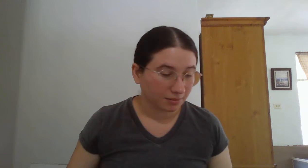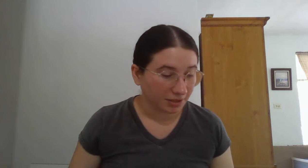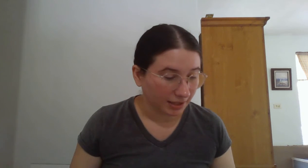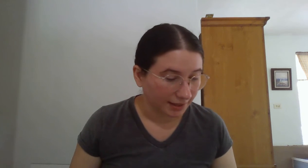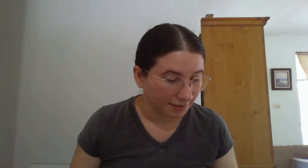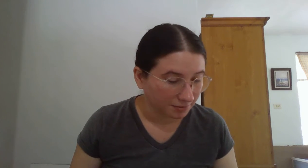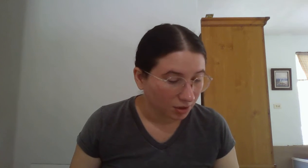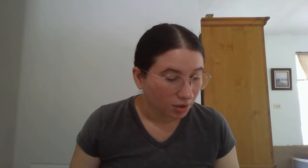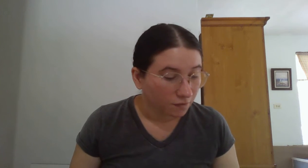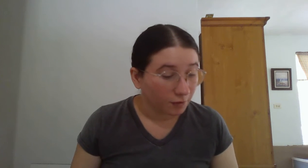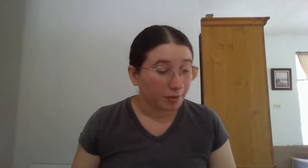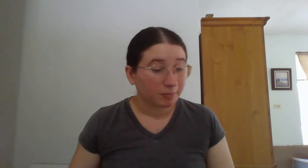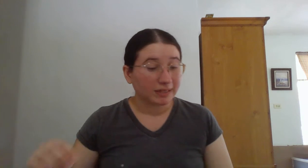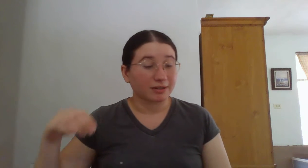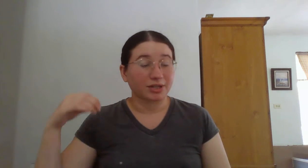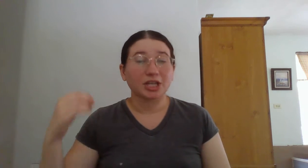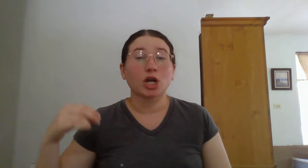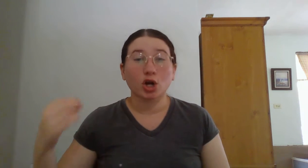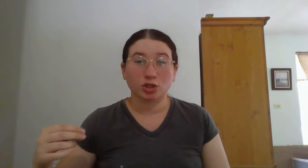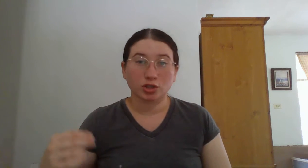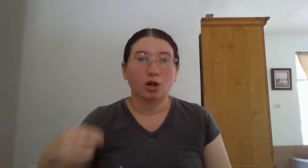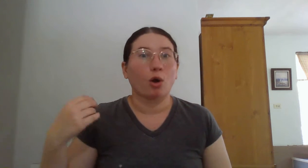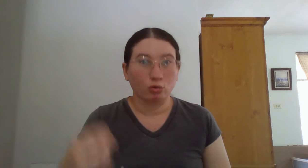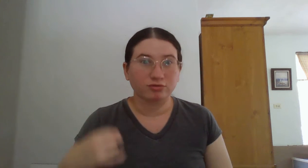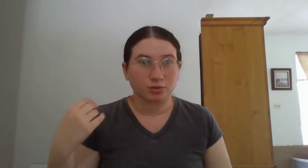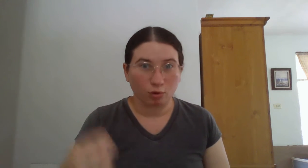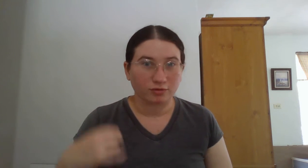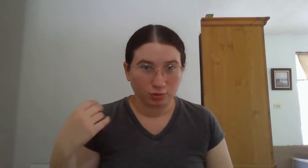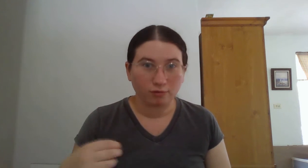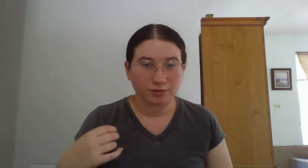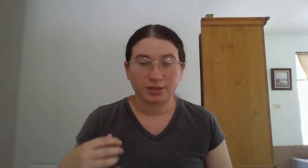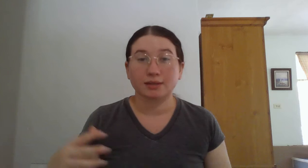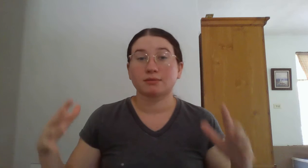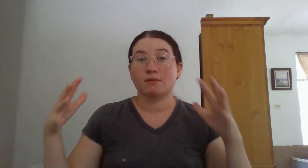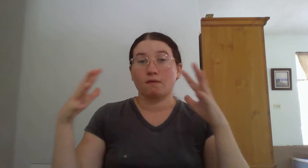Something like that. Football player, he hurt over and over and over again.